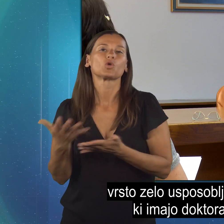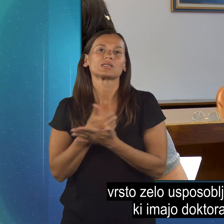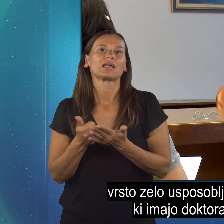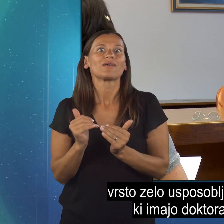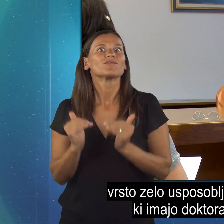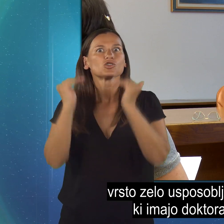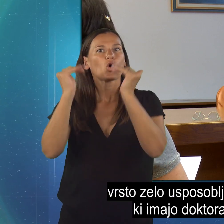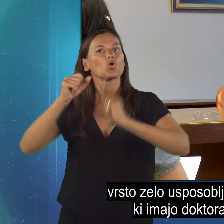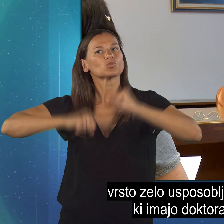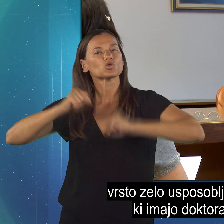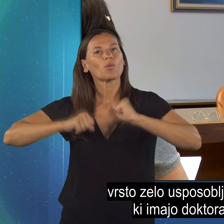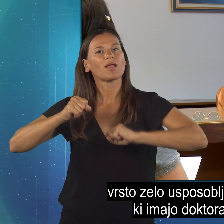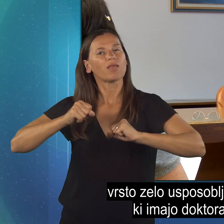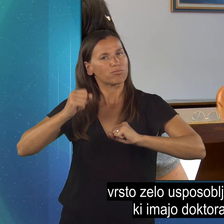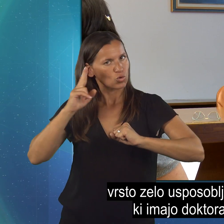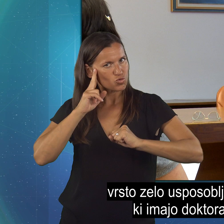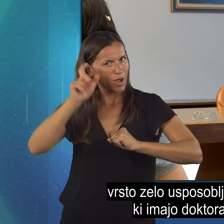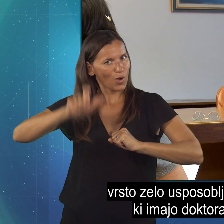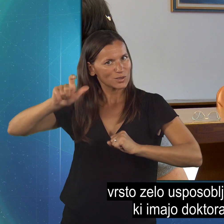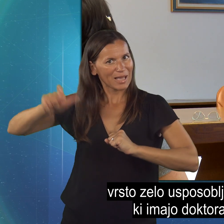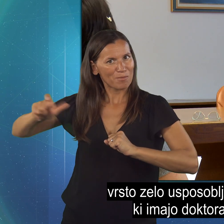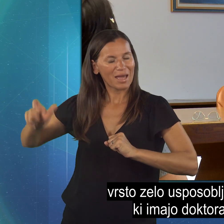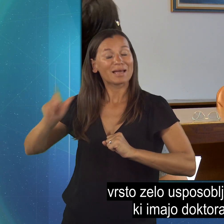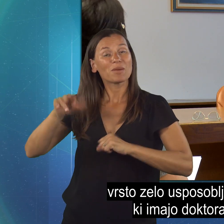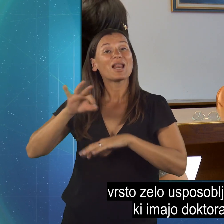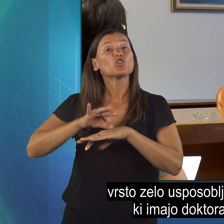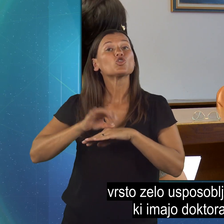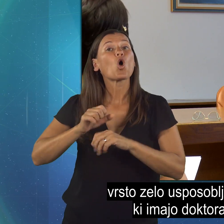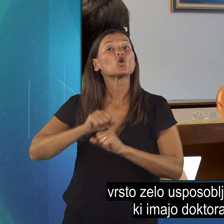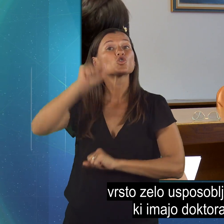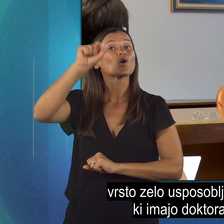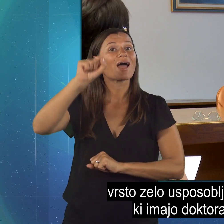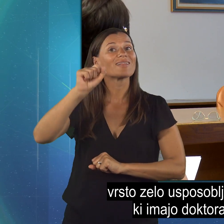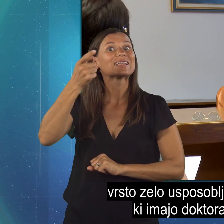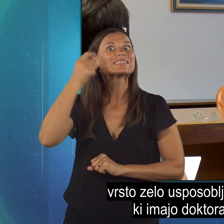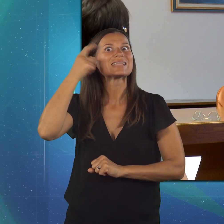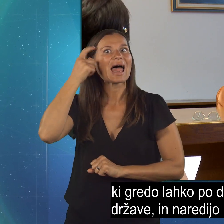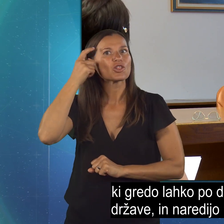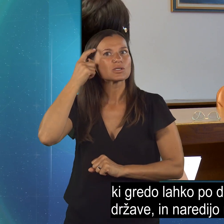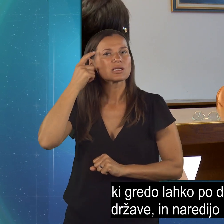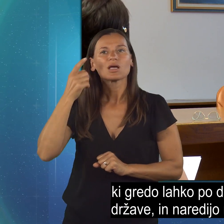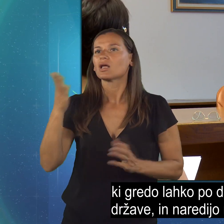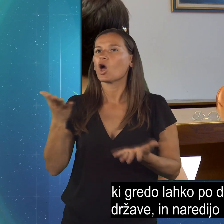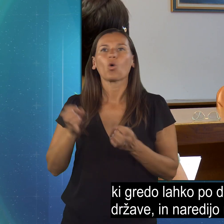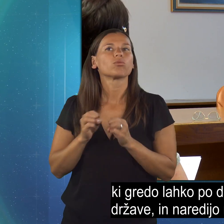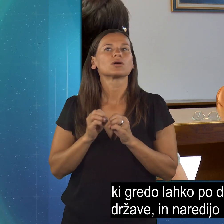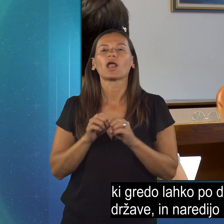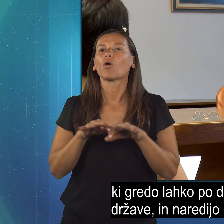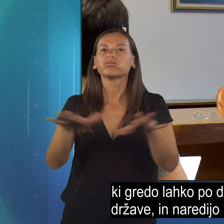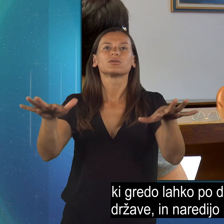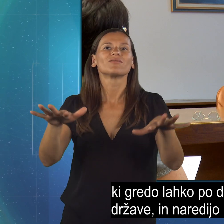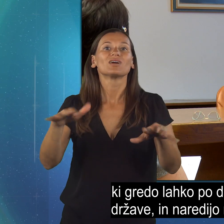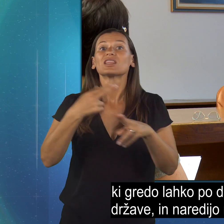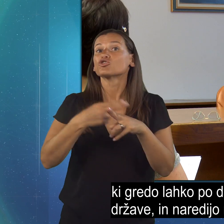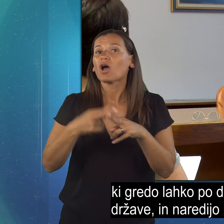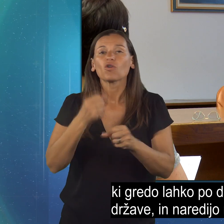a very high level, skilled set of deaf people who have doctoral degrees in the sciences that can go out